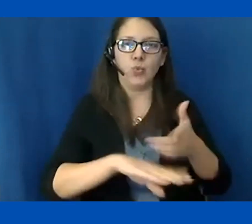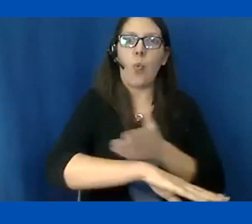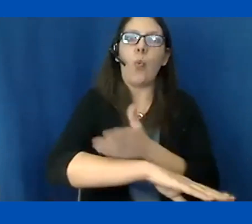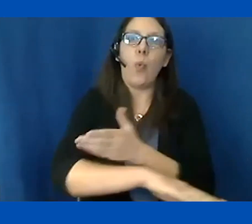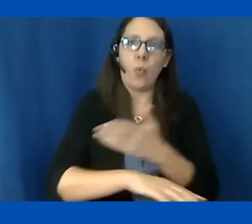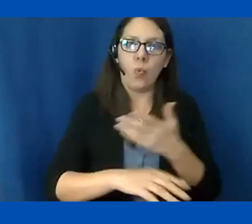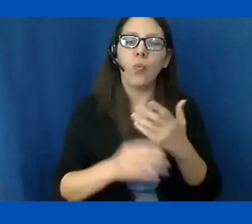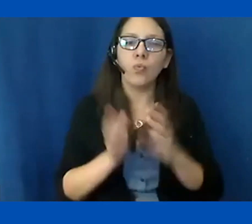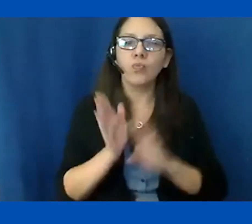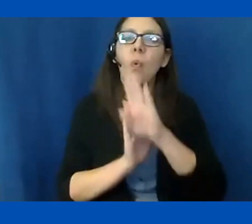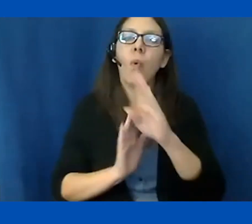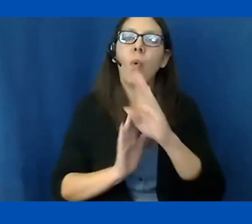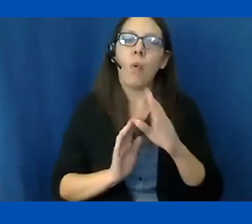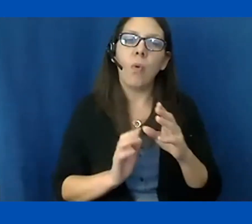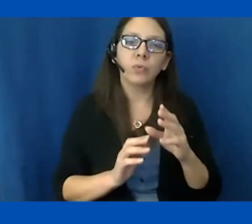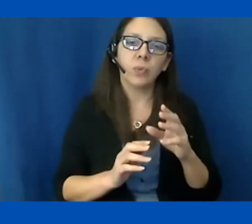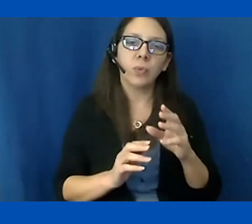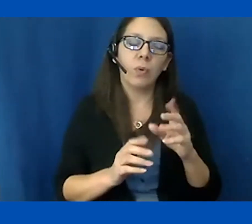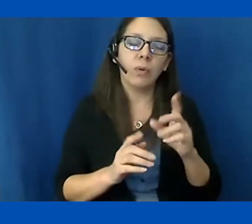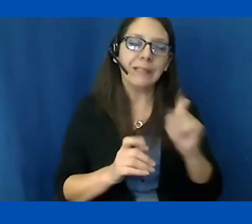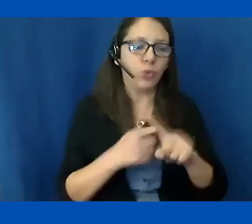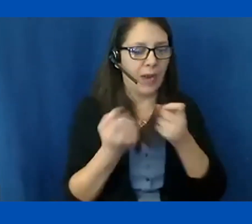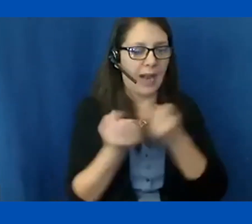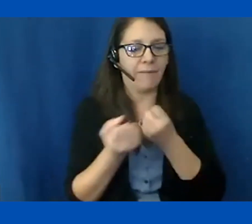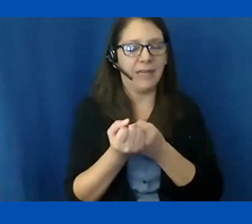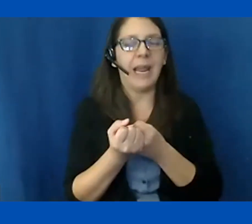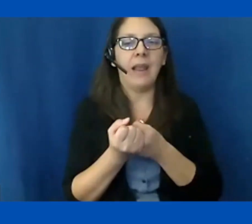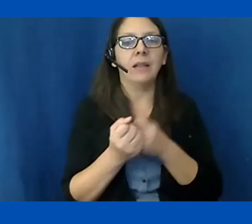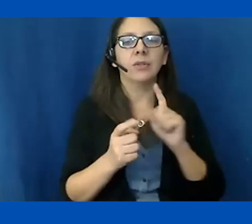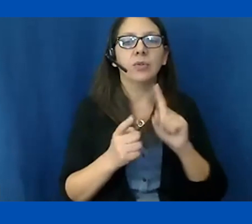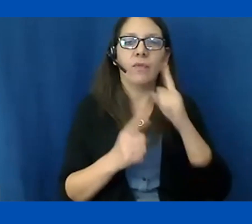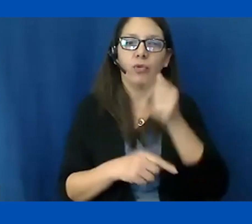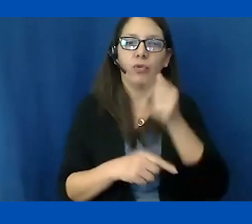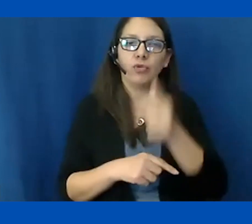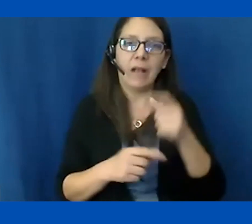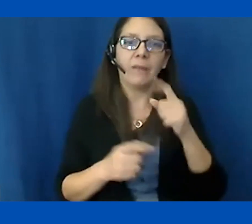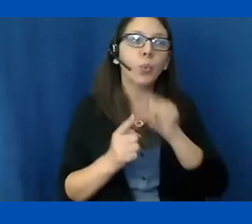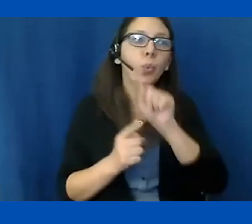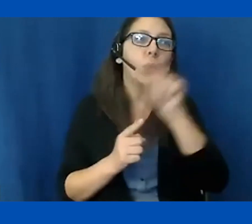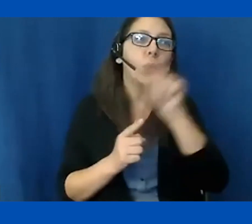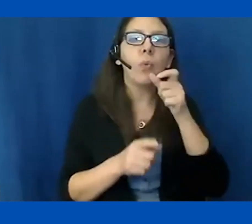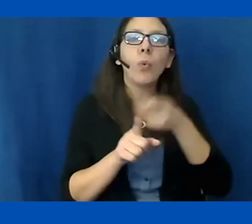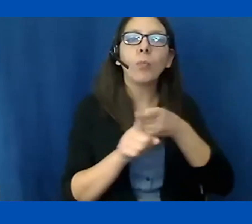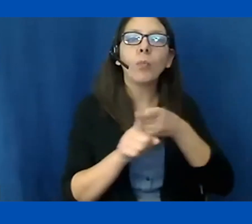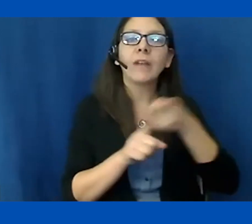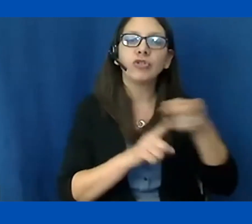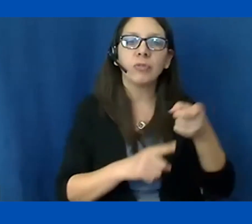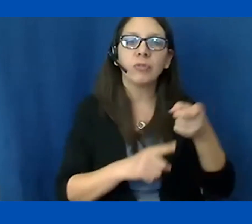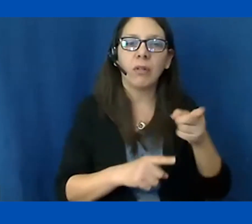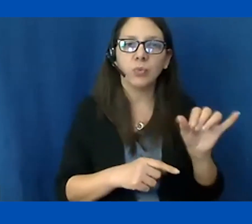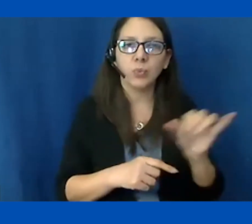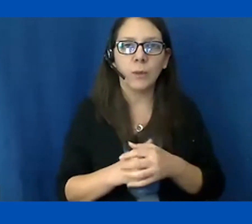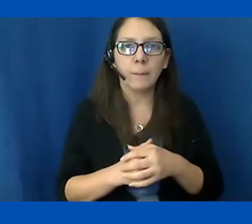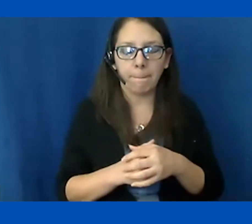of advocating when talking to professionals. Right. Oh, man. I would like to expand a little bit of what